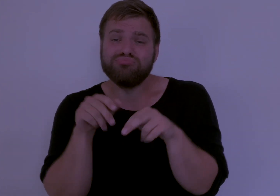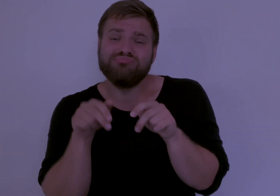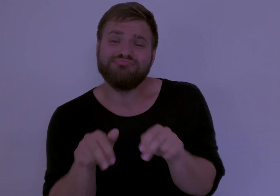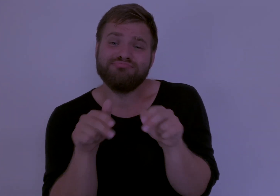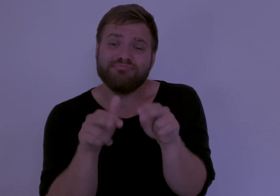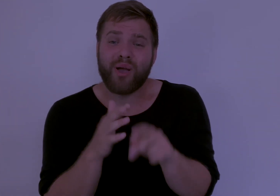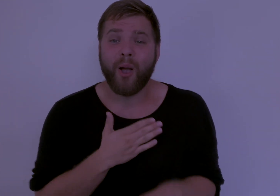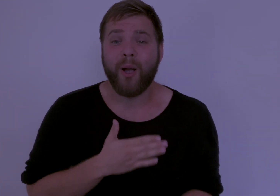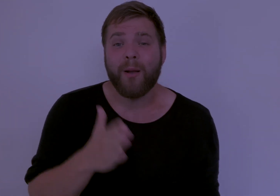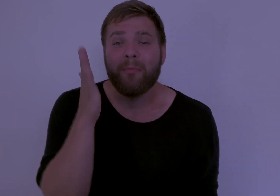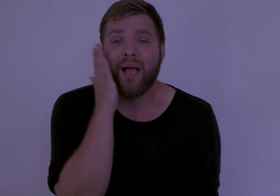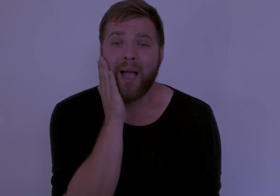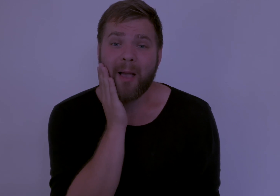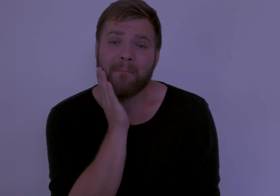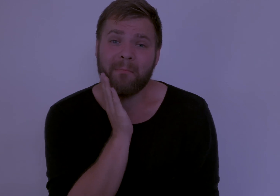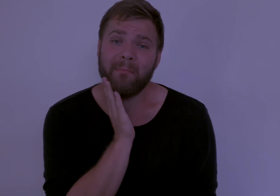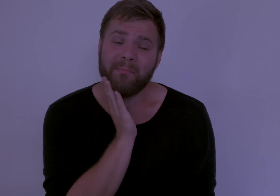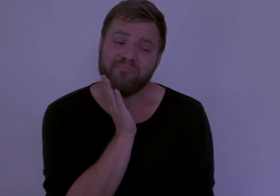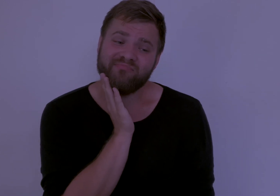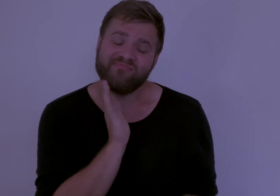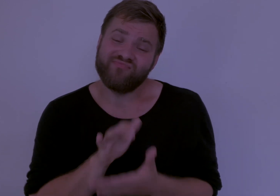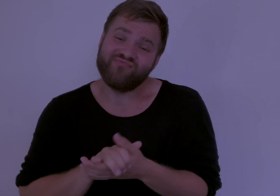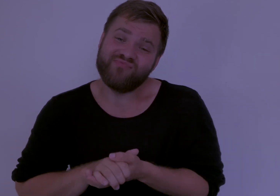the aisle, holding hands with my mama.